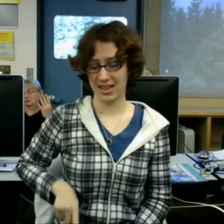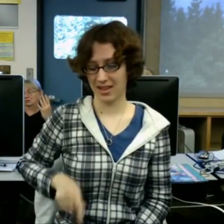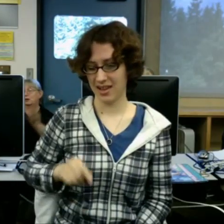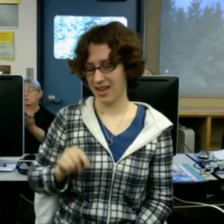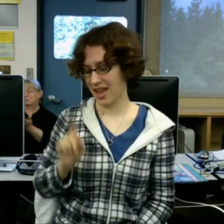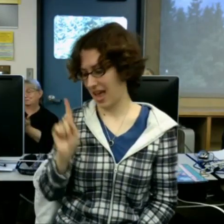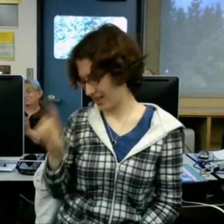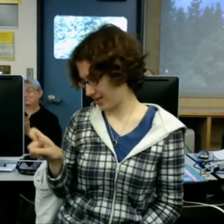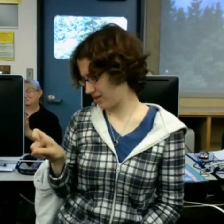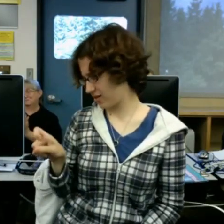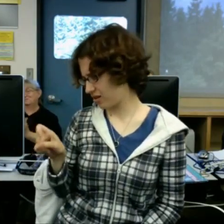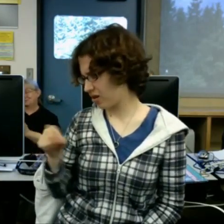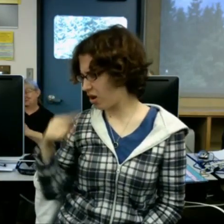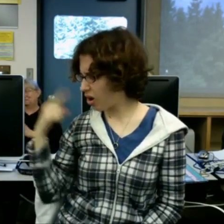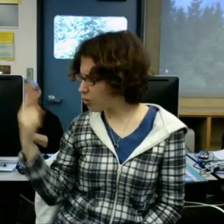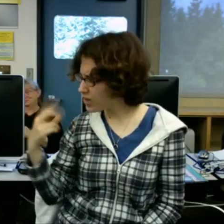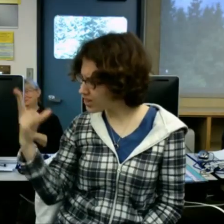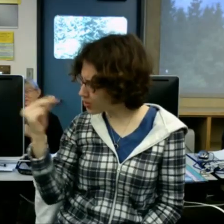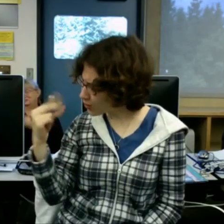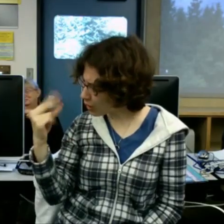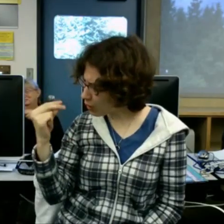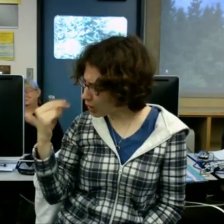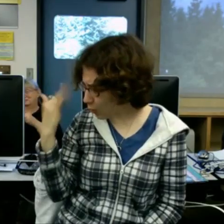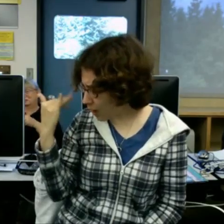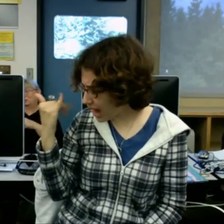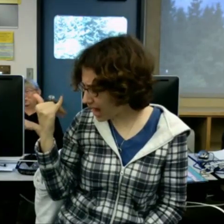prince, and he would ask her, "Why are you always saying no?"